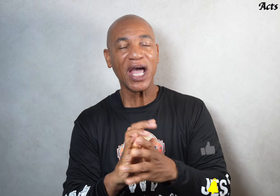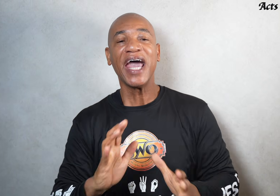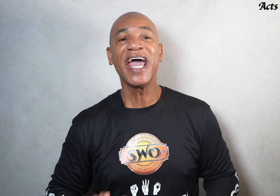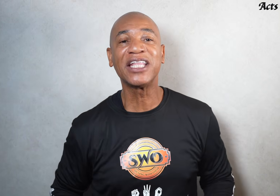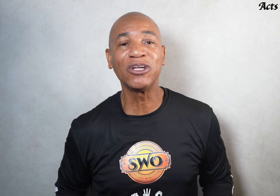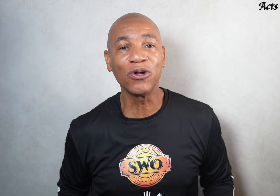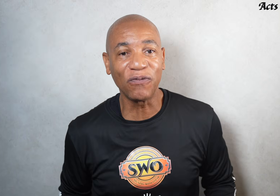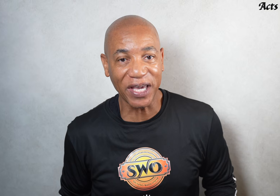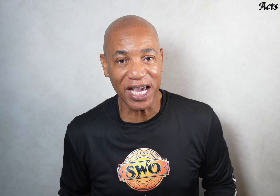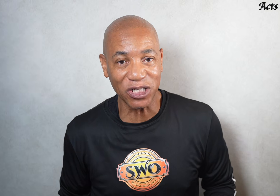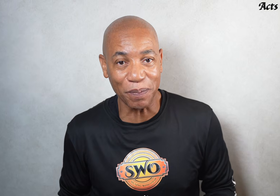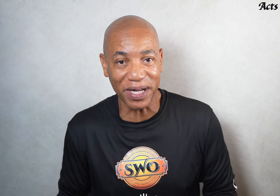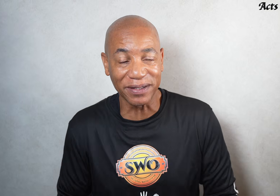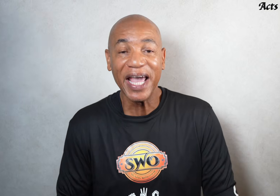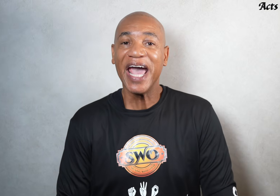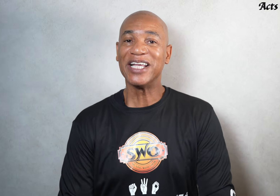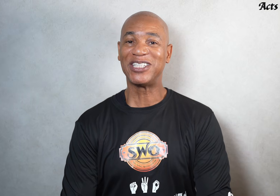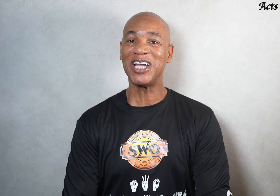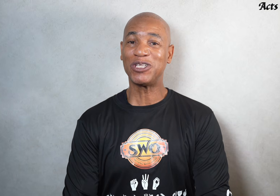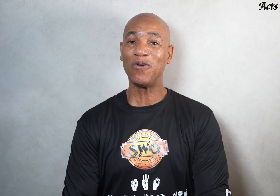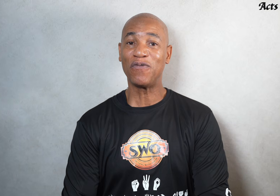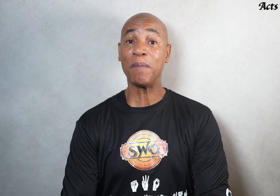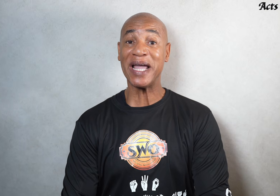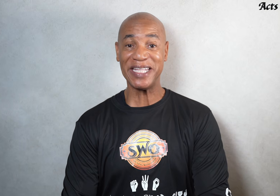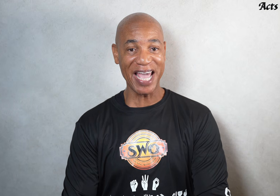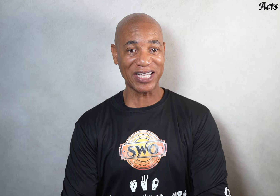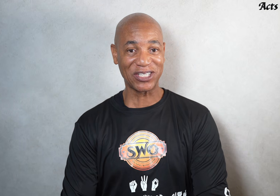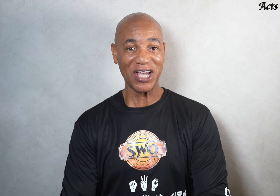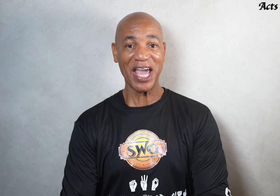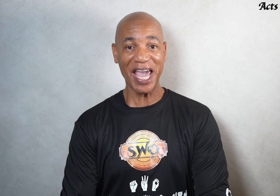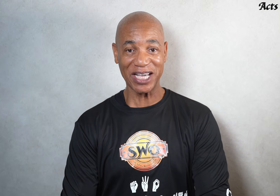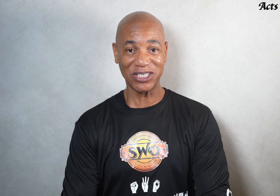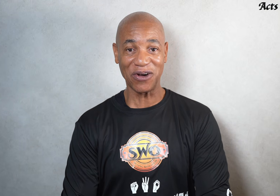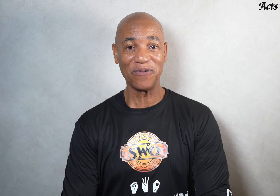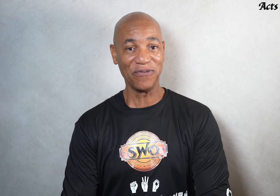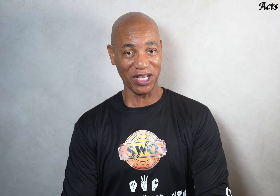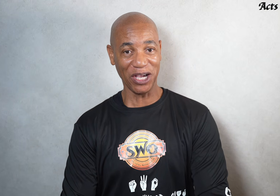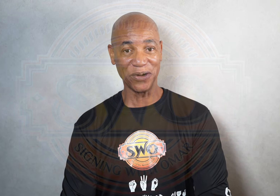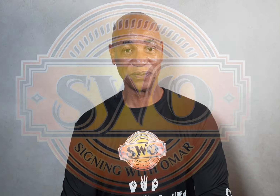hit the notification button and stay tuned for my next ASL video.